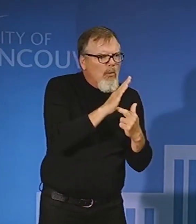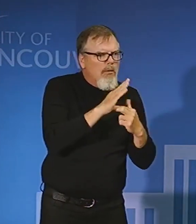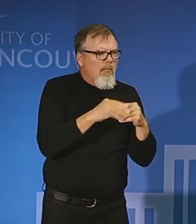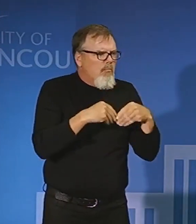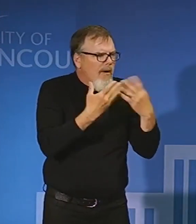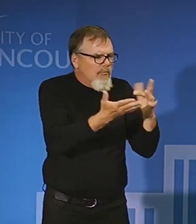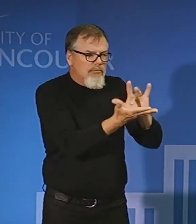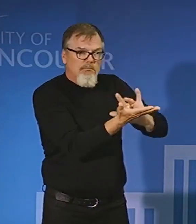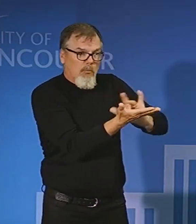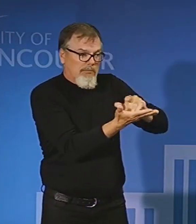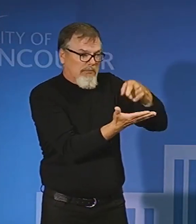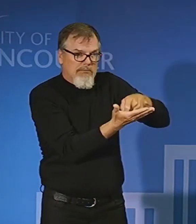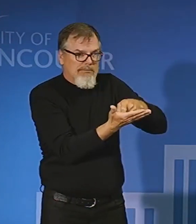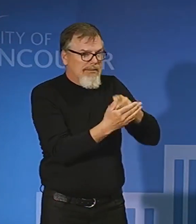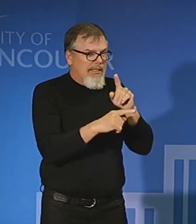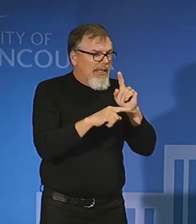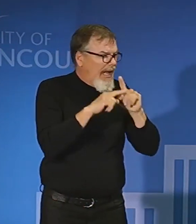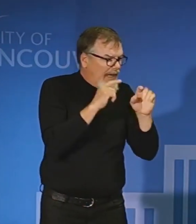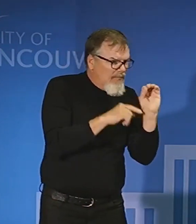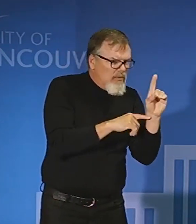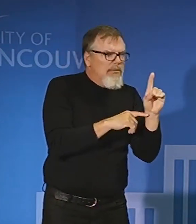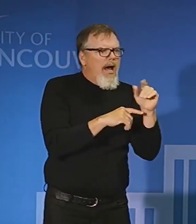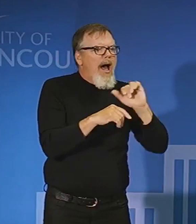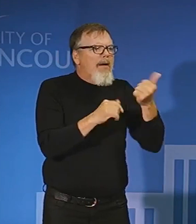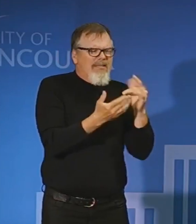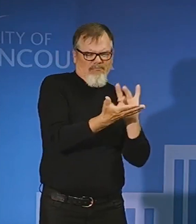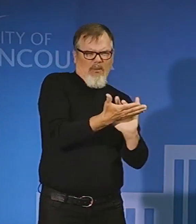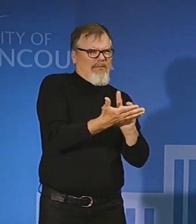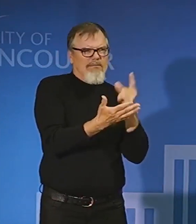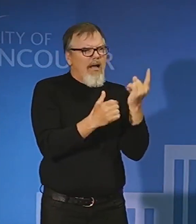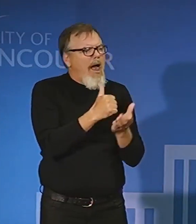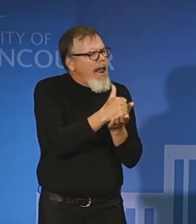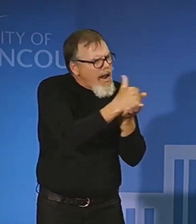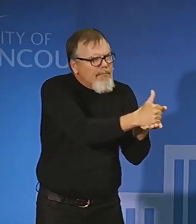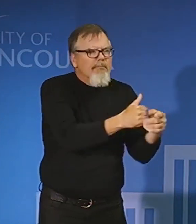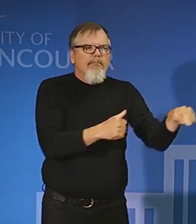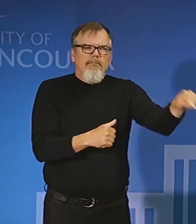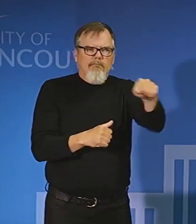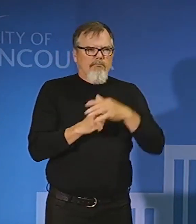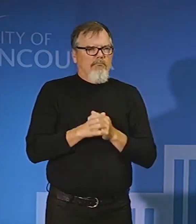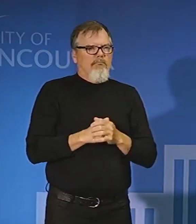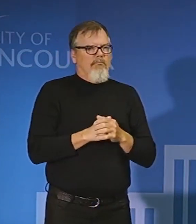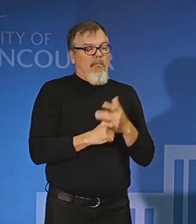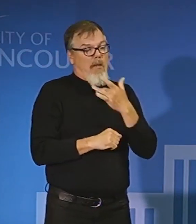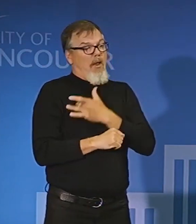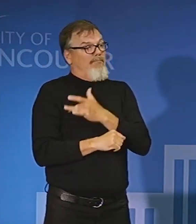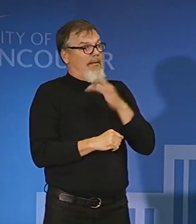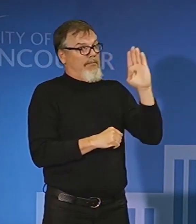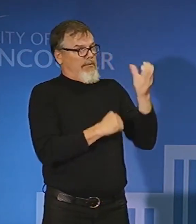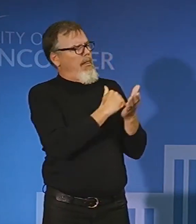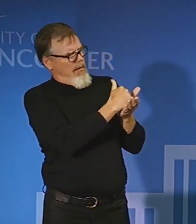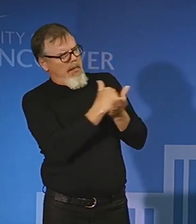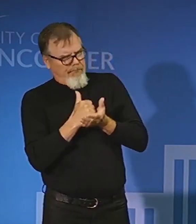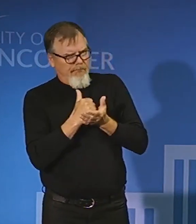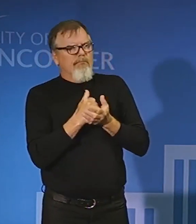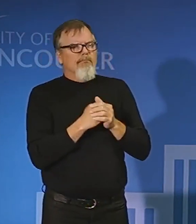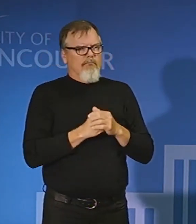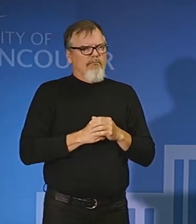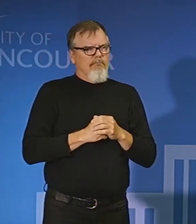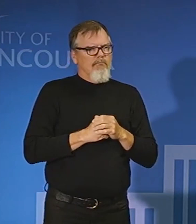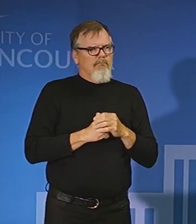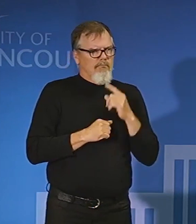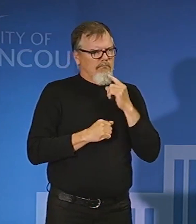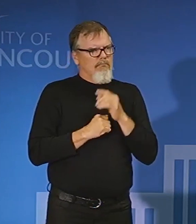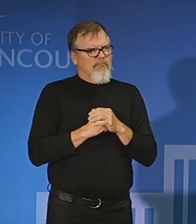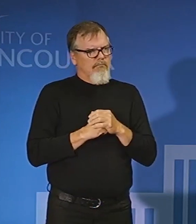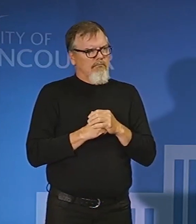people who are at risk of overdose death, with the new guidance that's come from the provincial government. That's several hundred people have benefited from that